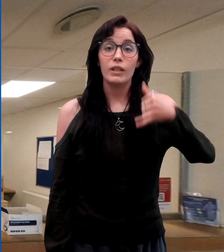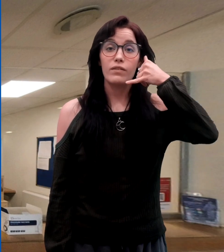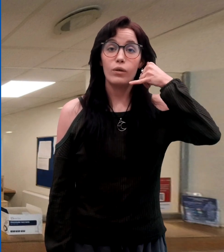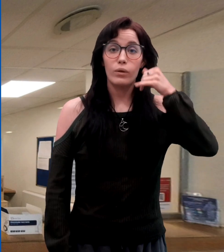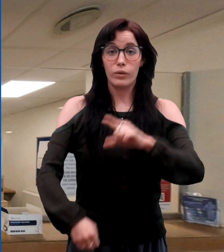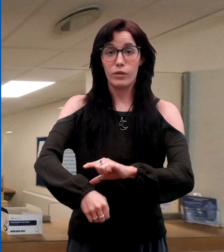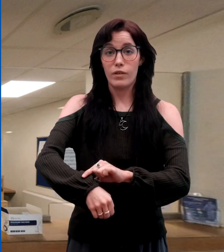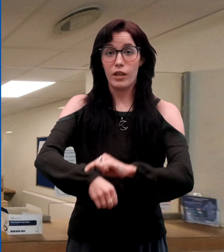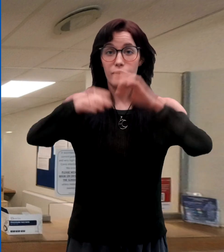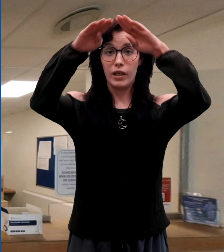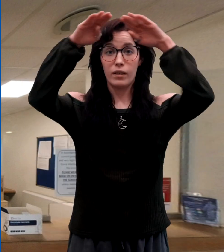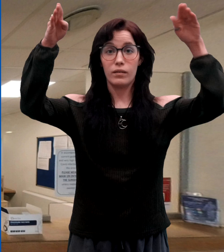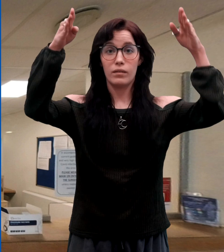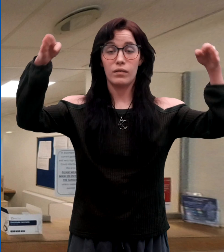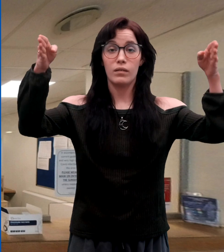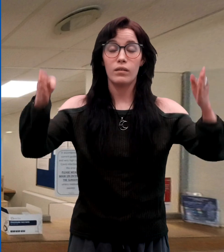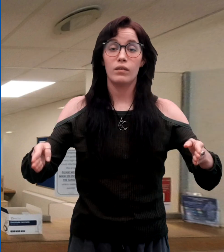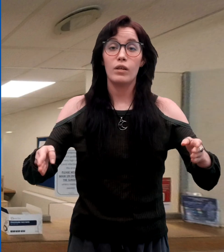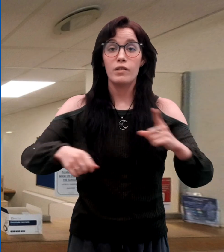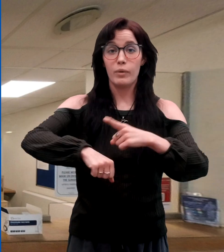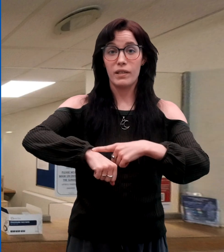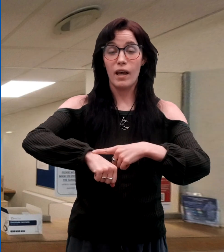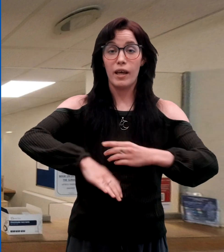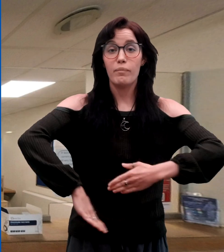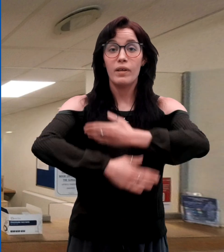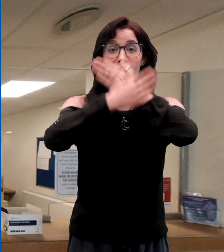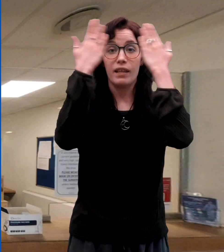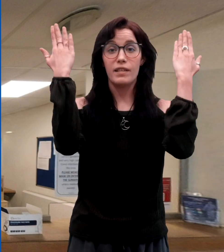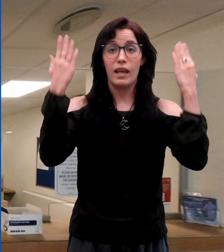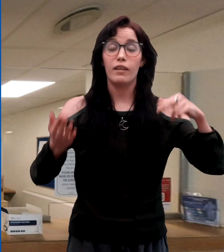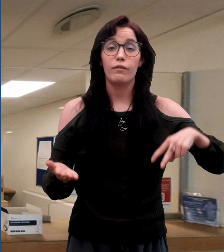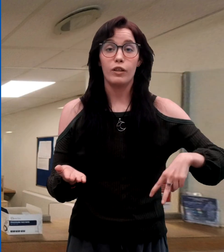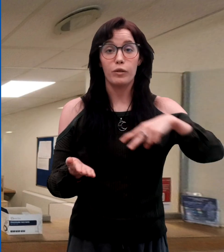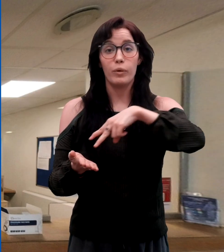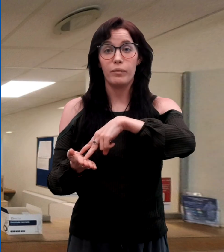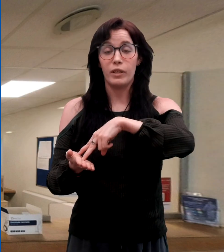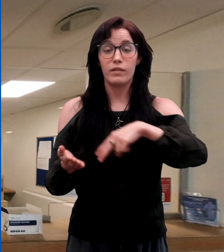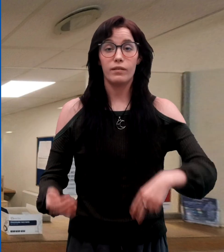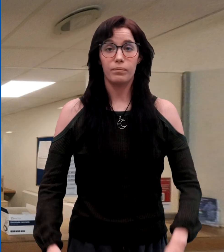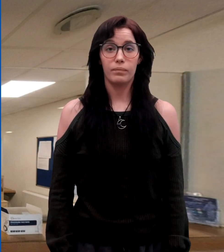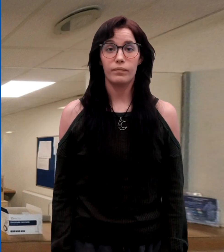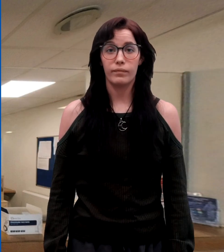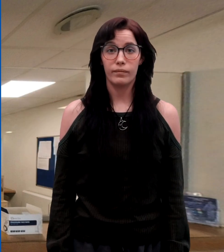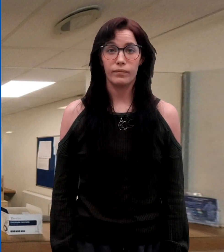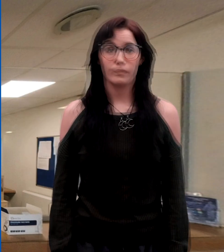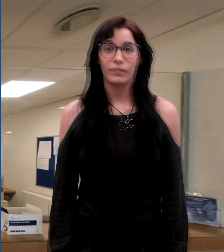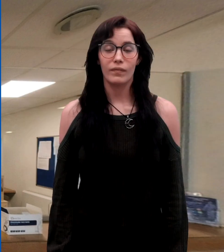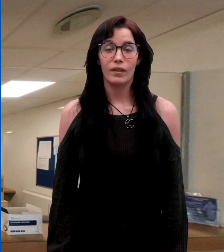You will need to call your surgery to book a time and day for your appointment.